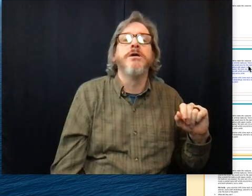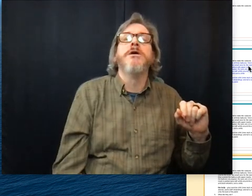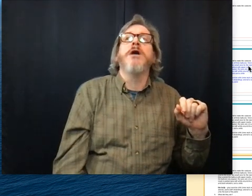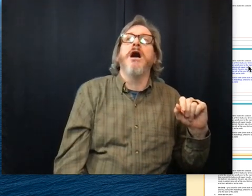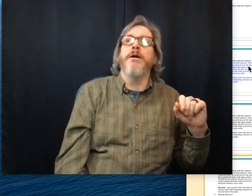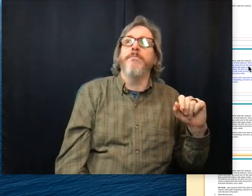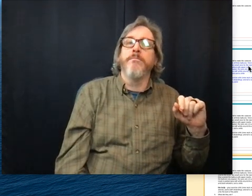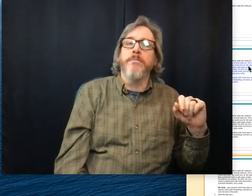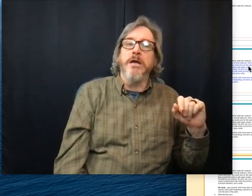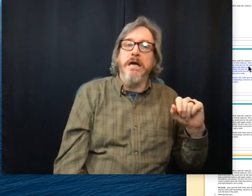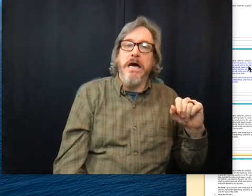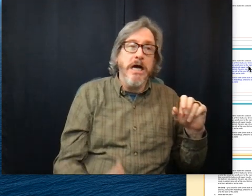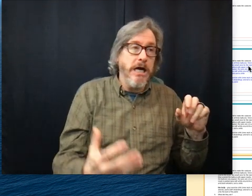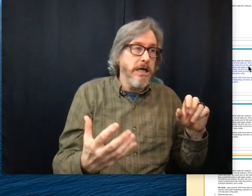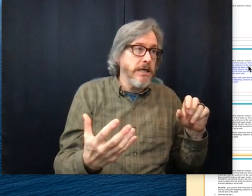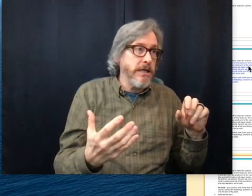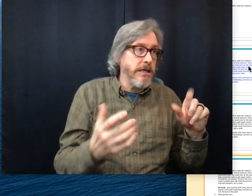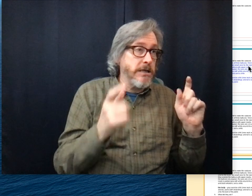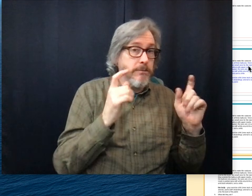to.